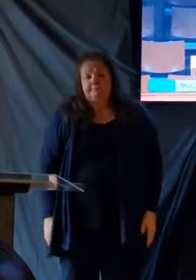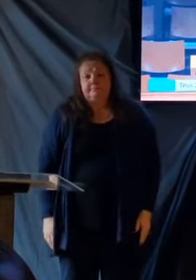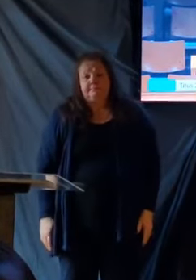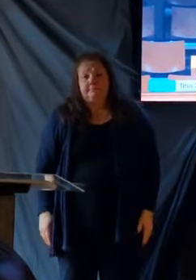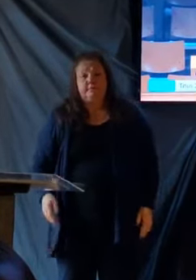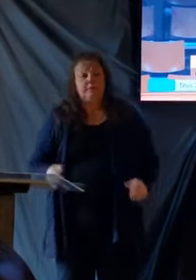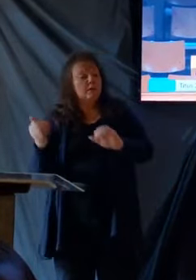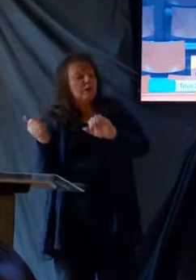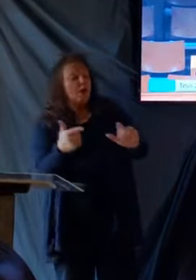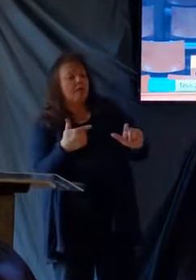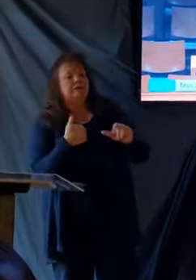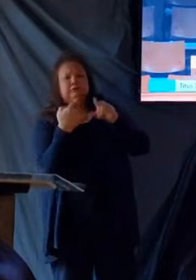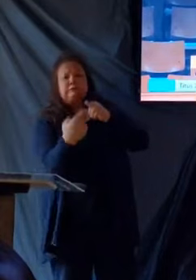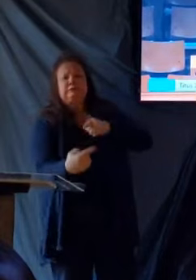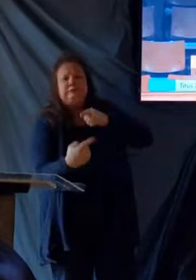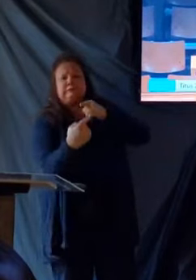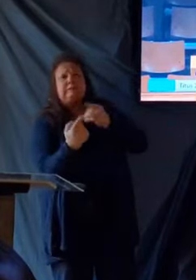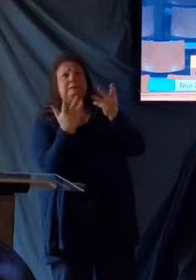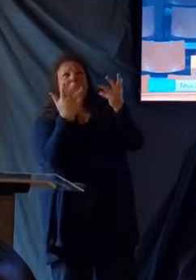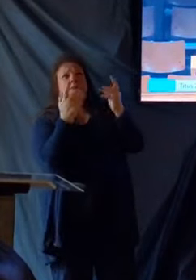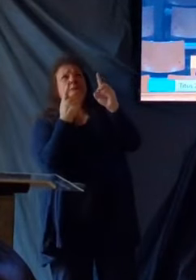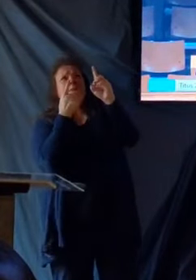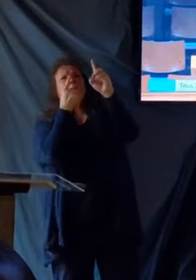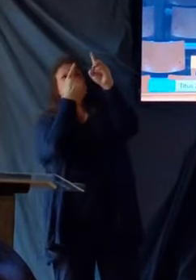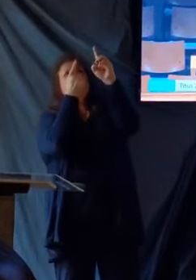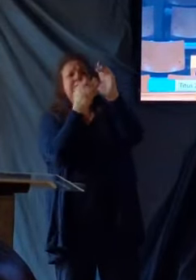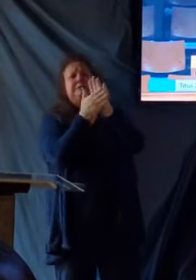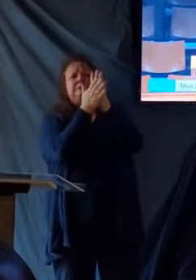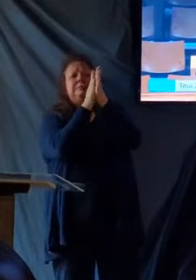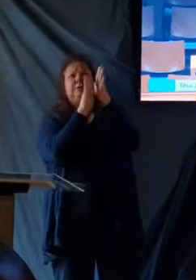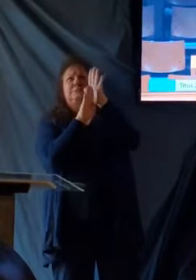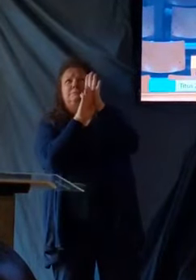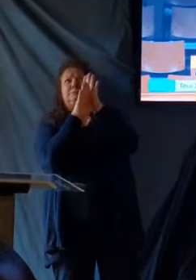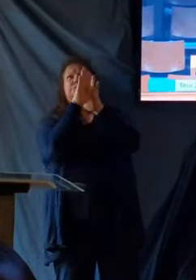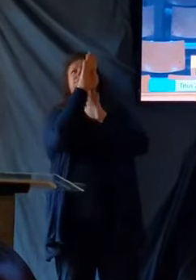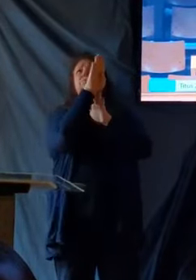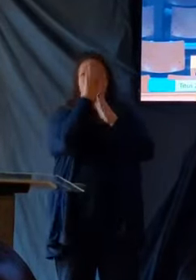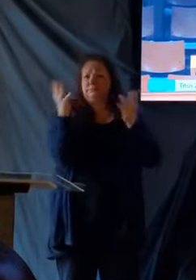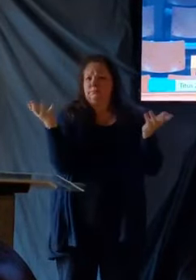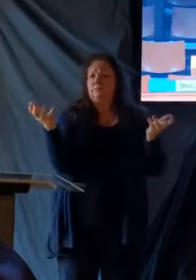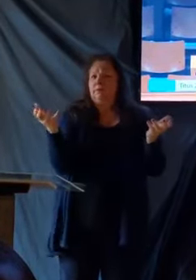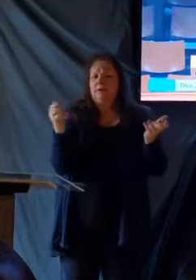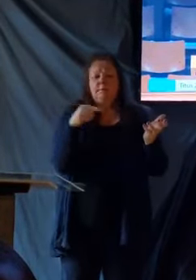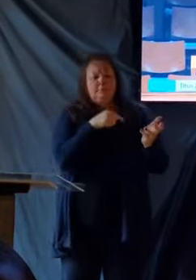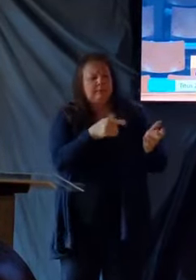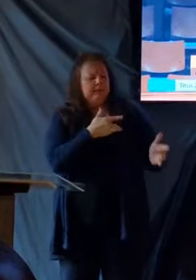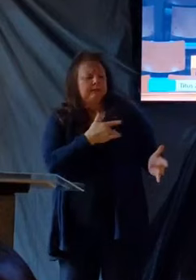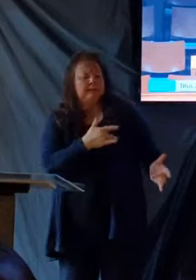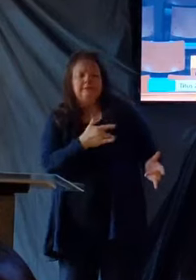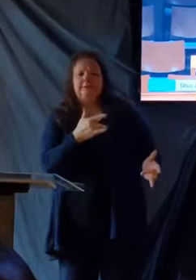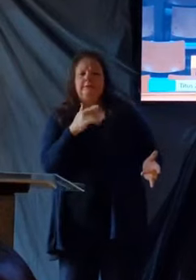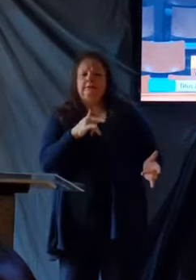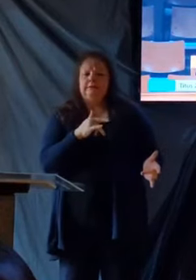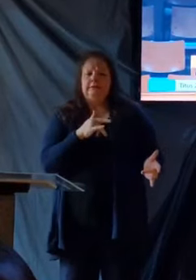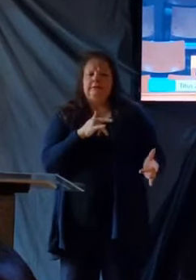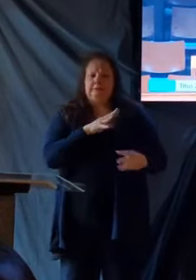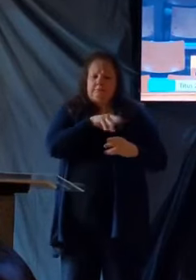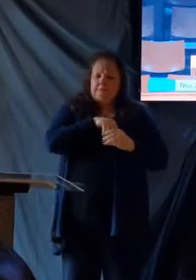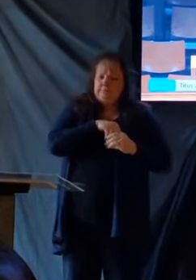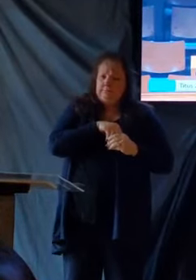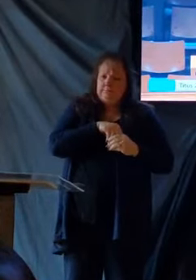And all of us are striving and desirous of growing to greater maturity. But these are qualities that ought to be